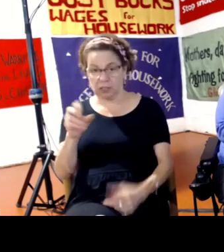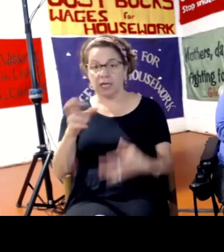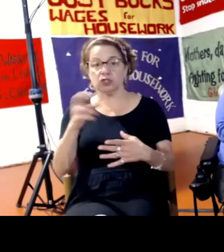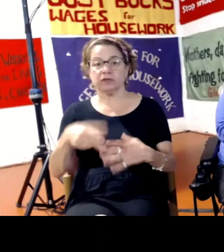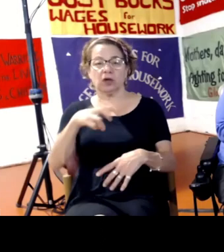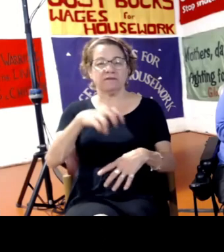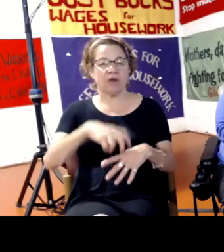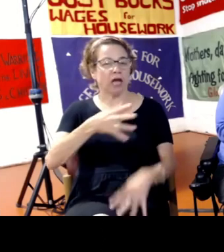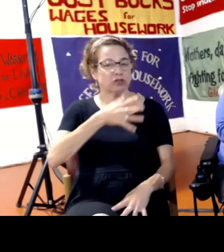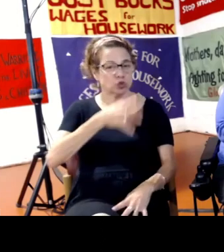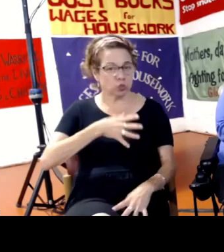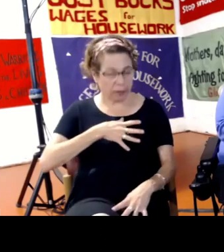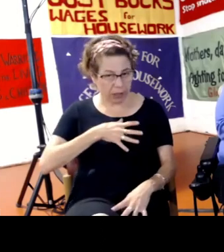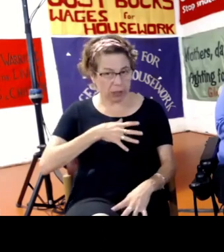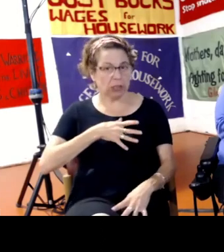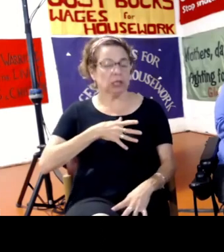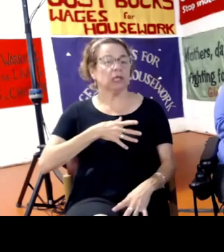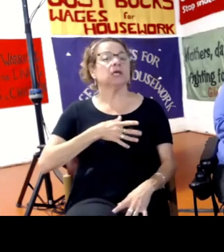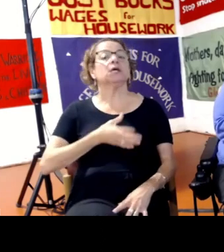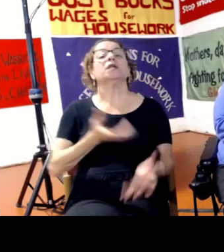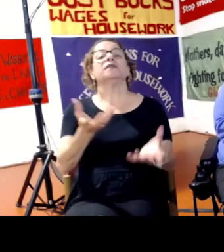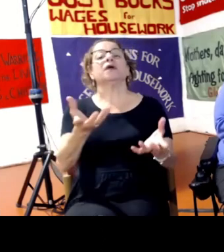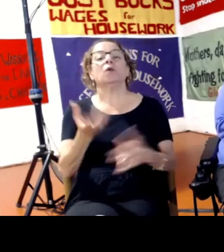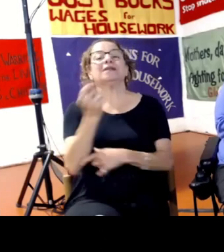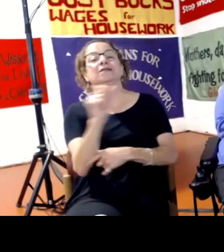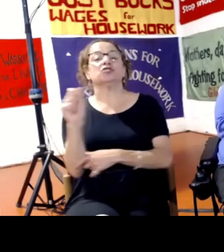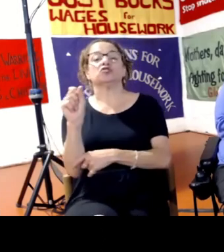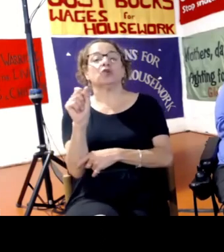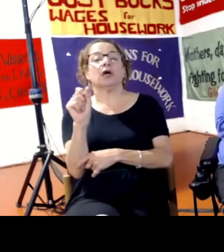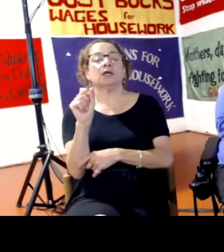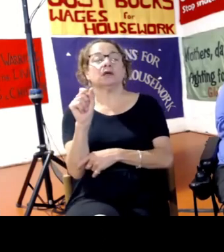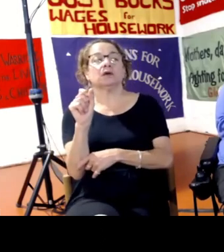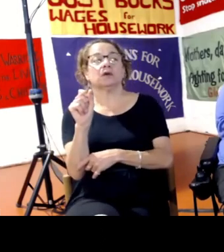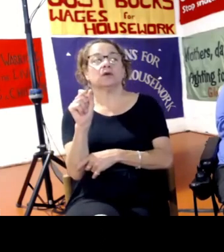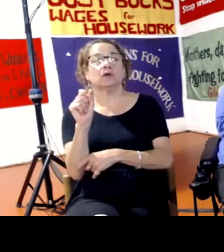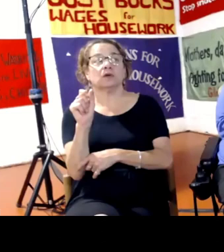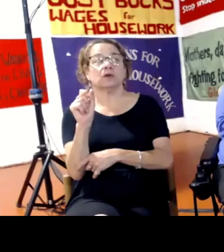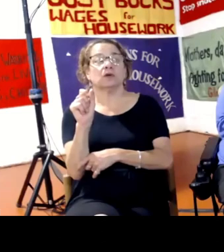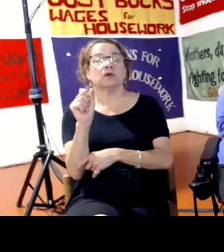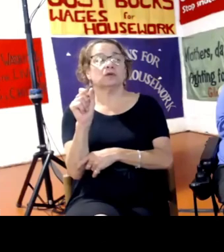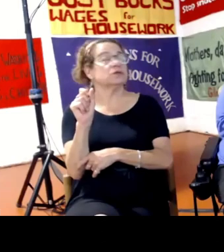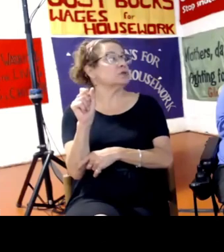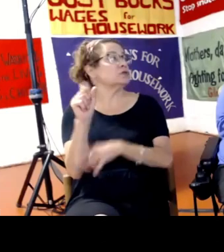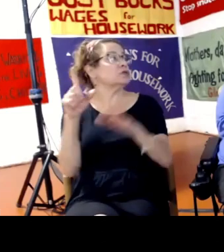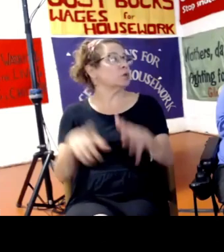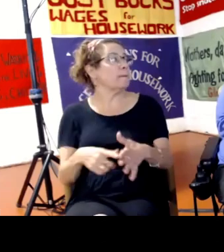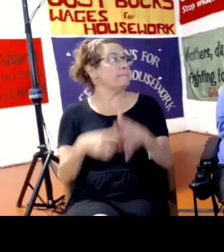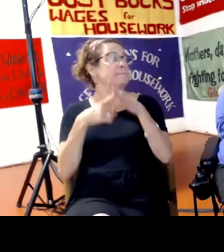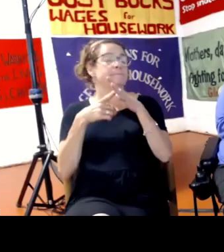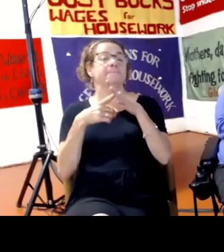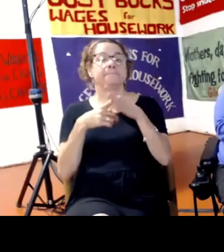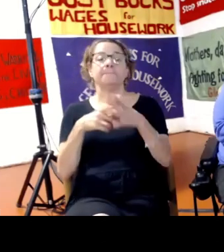saying they wanted a strike to mark the millennium, and would we support it? And we said, yes, we'll make